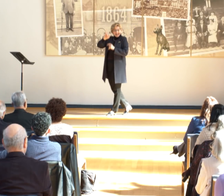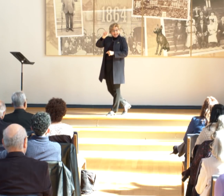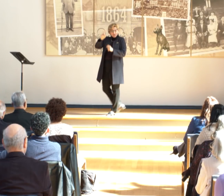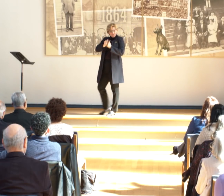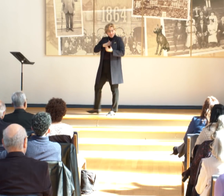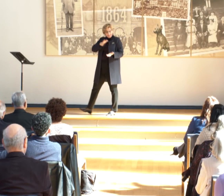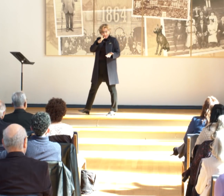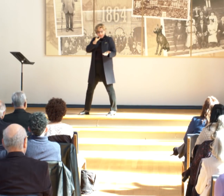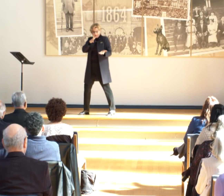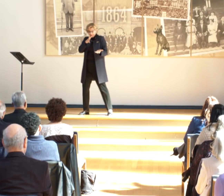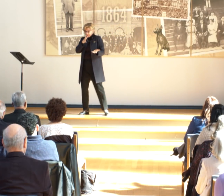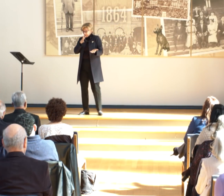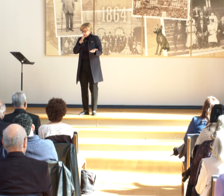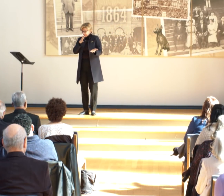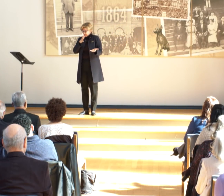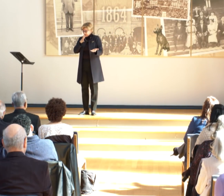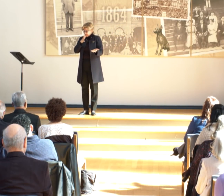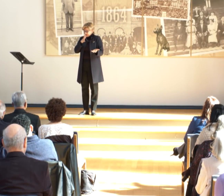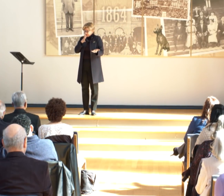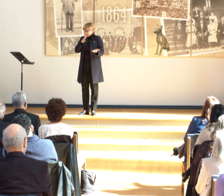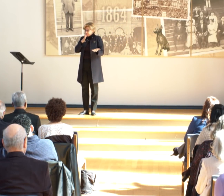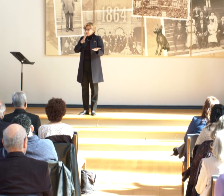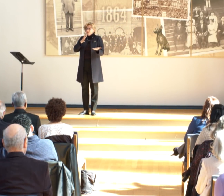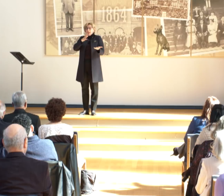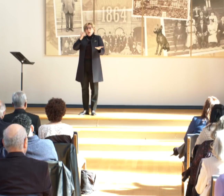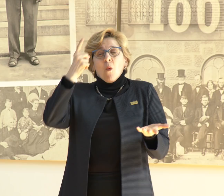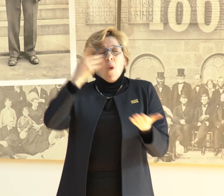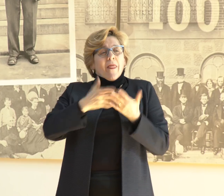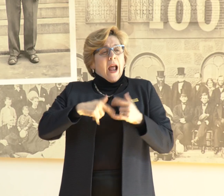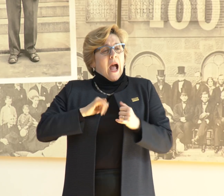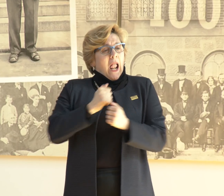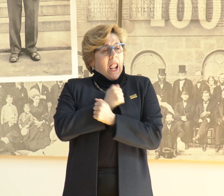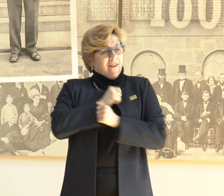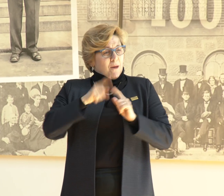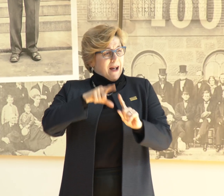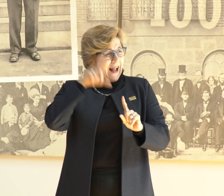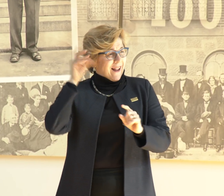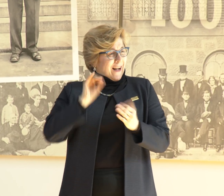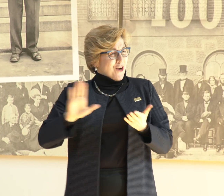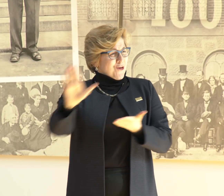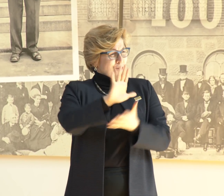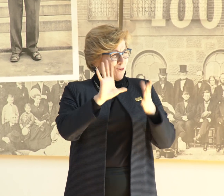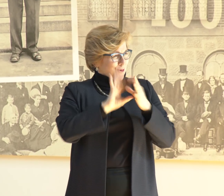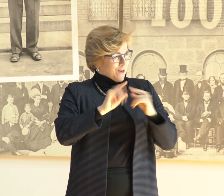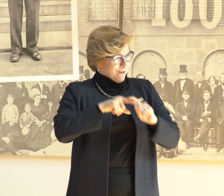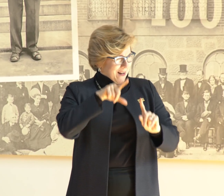He is regarded here as a visionary leader at the 150th celebration of Gallaudet.